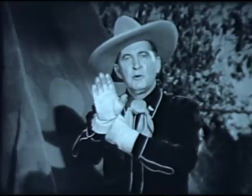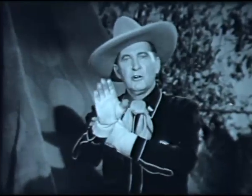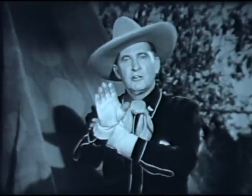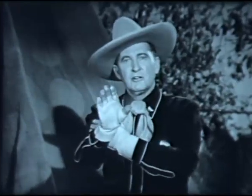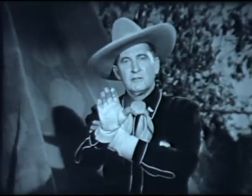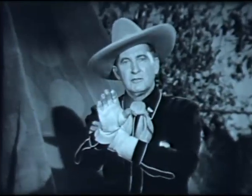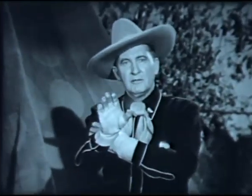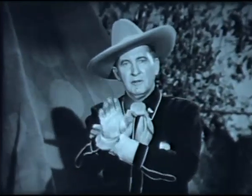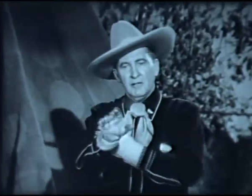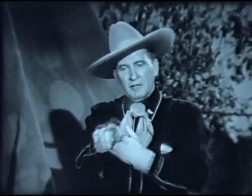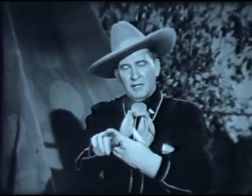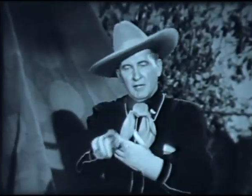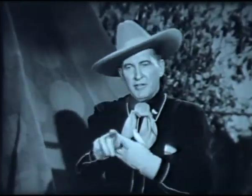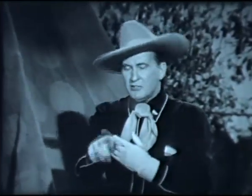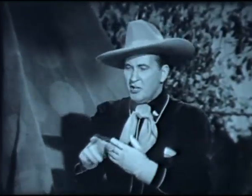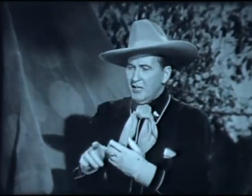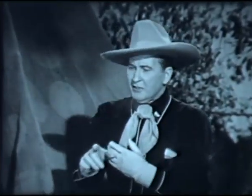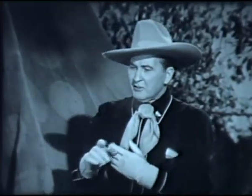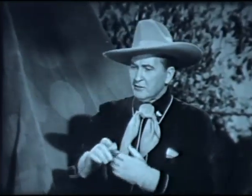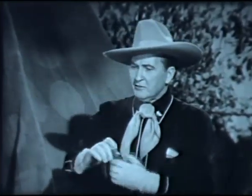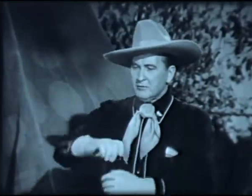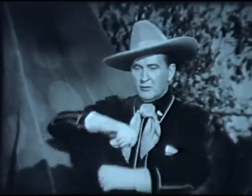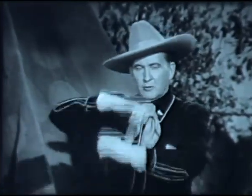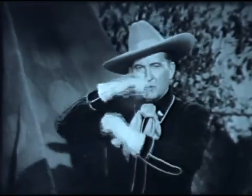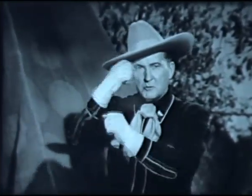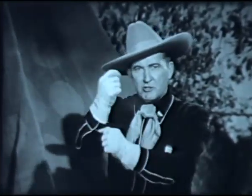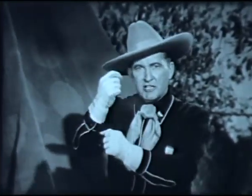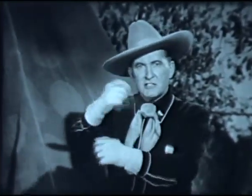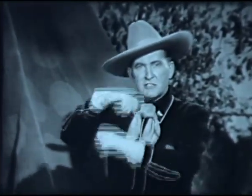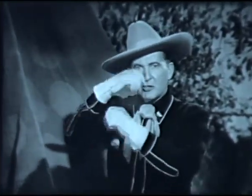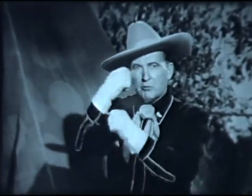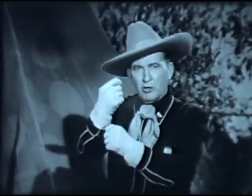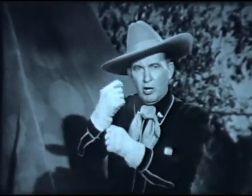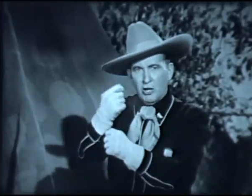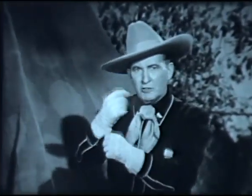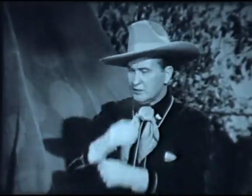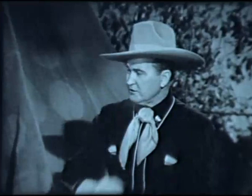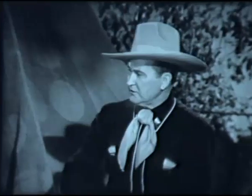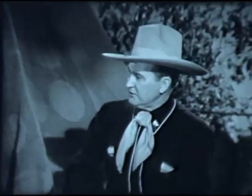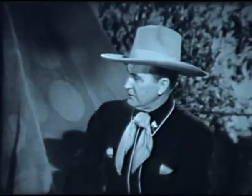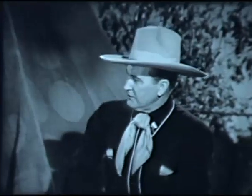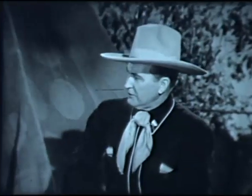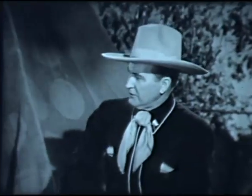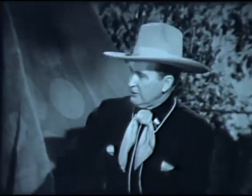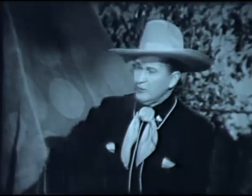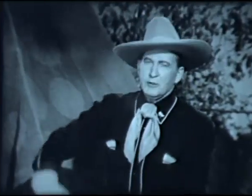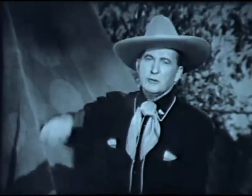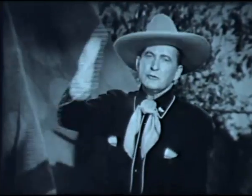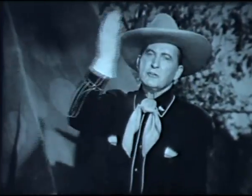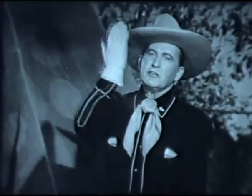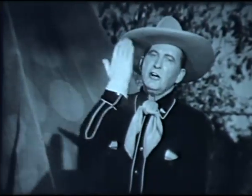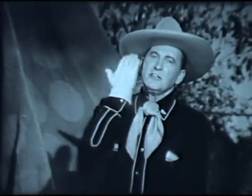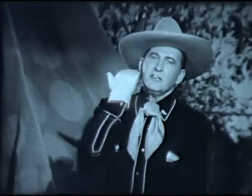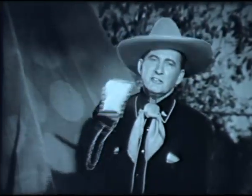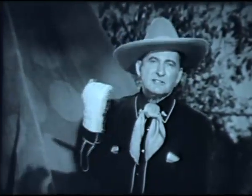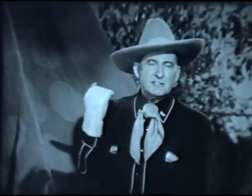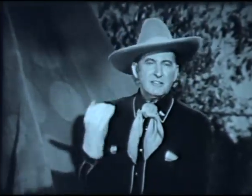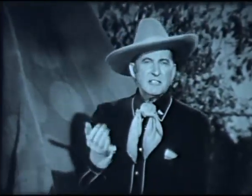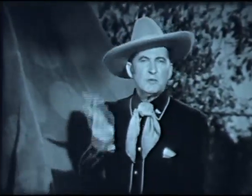born. And that child was possessed, or belonged, to the daughter. Now, that's a